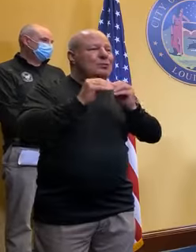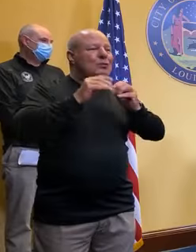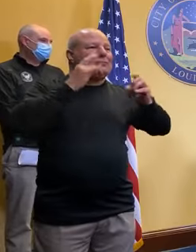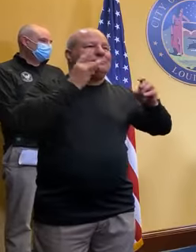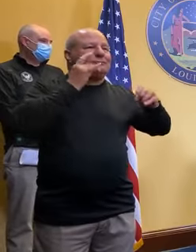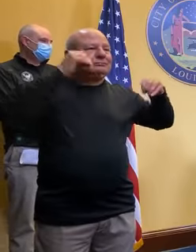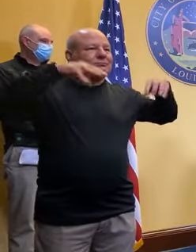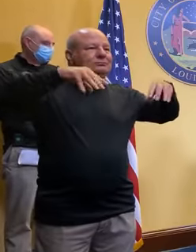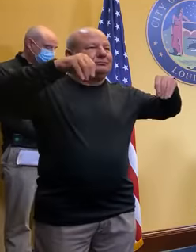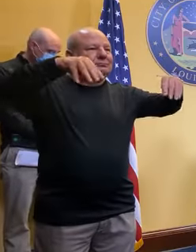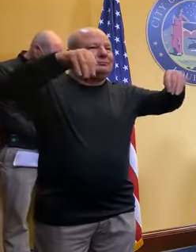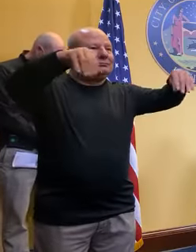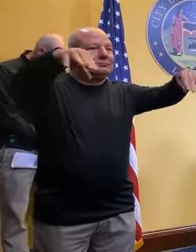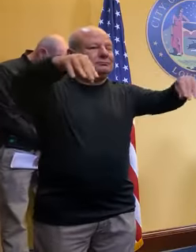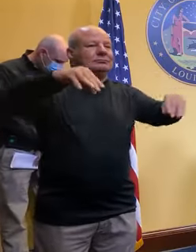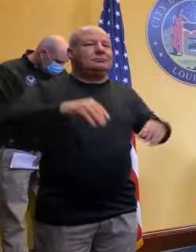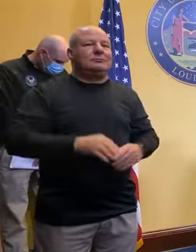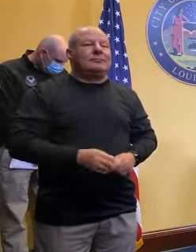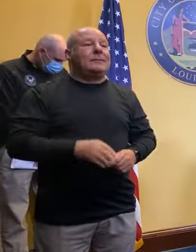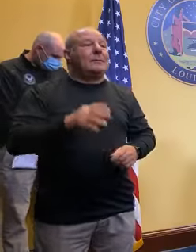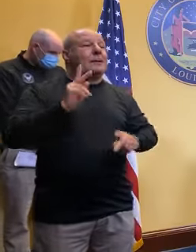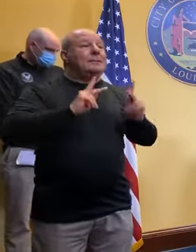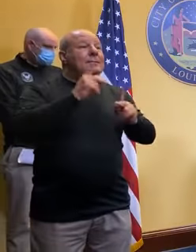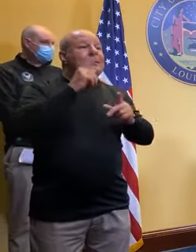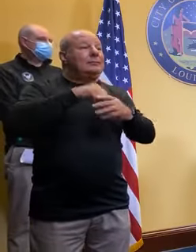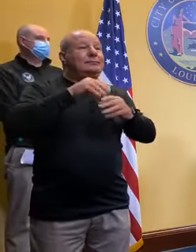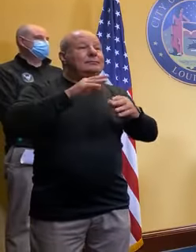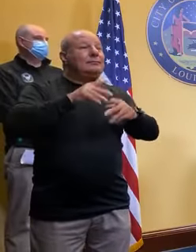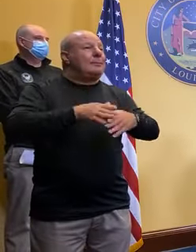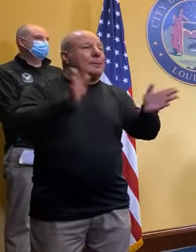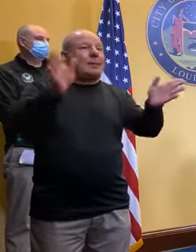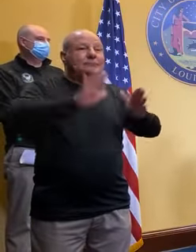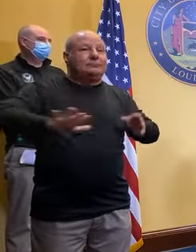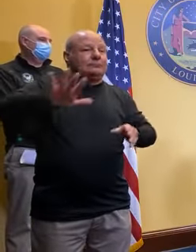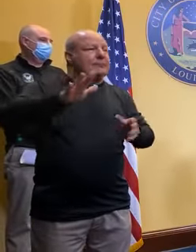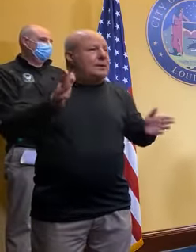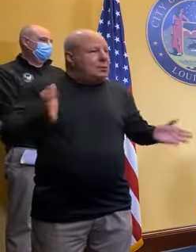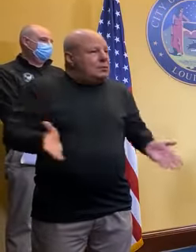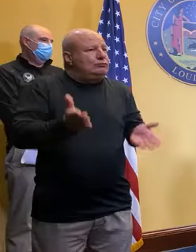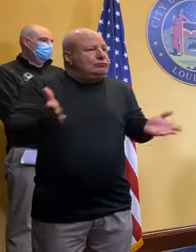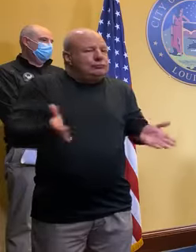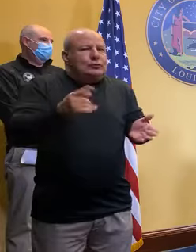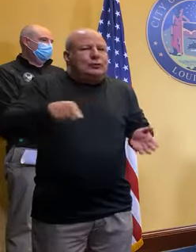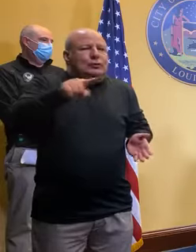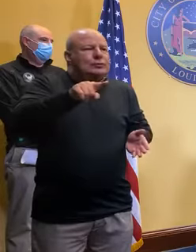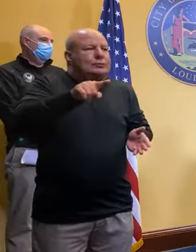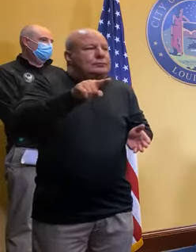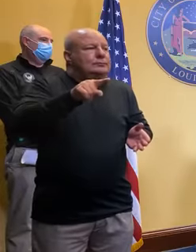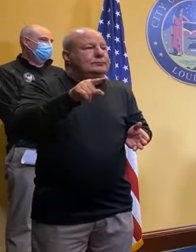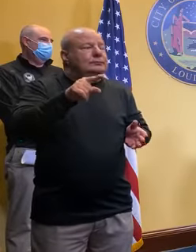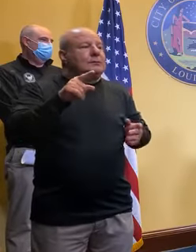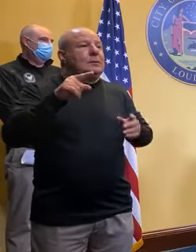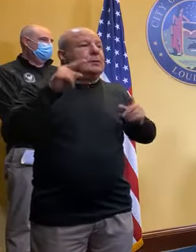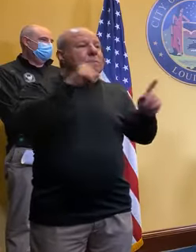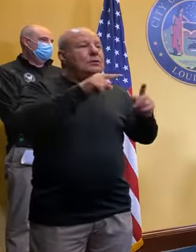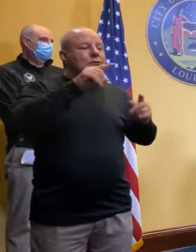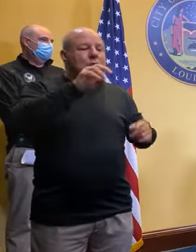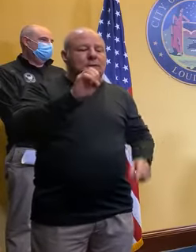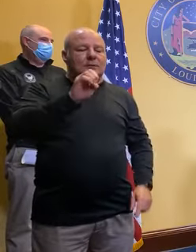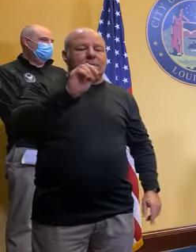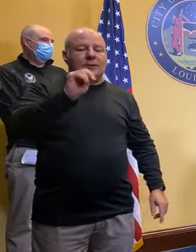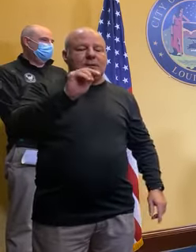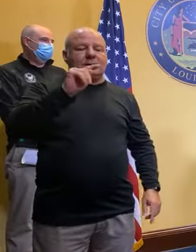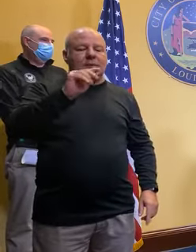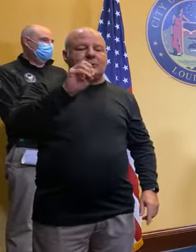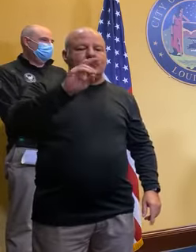restoration. Members of the public, I really want to encourage you all, if possible, you go to Entergy.com. You will